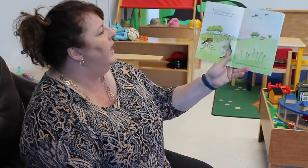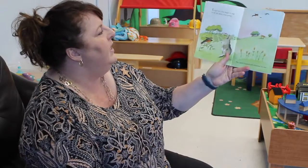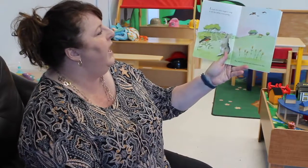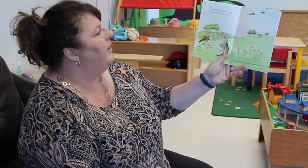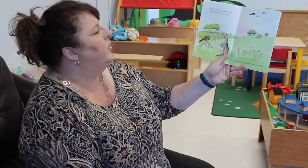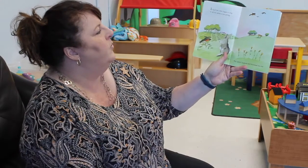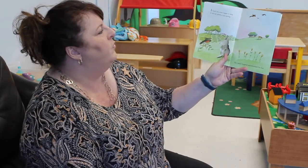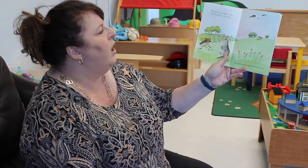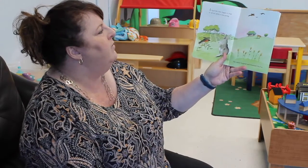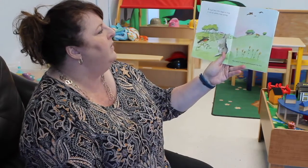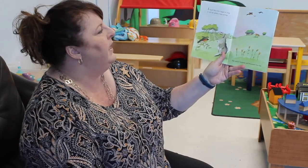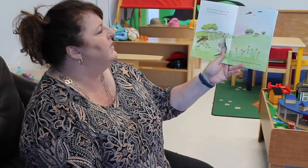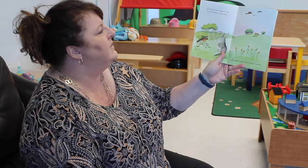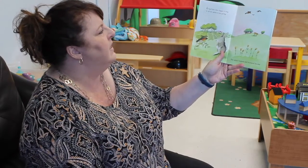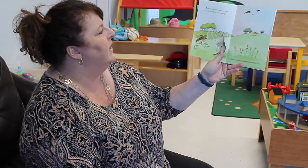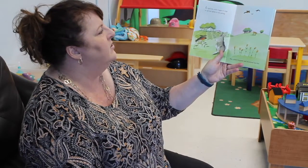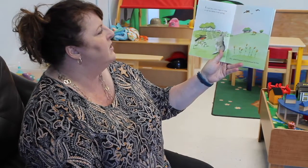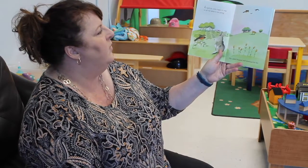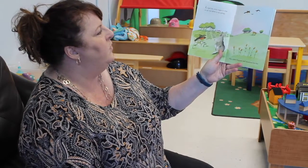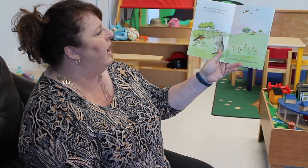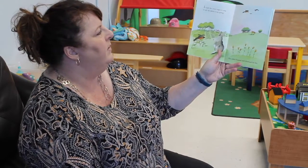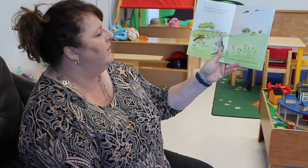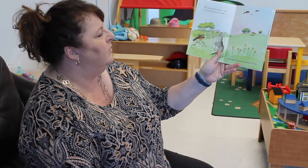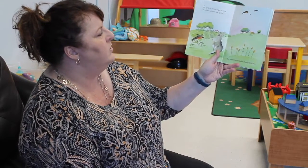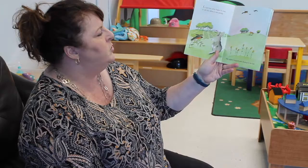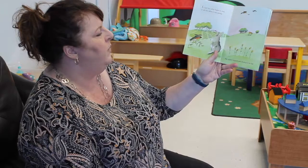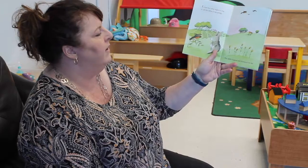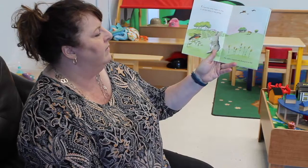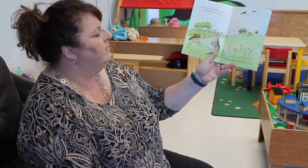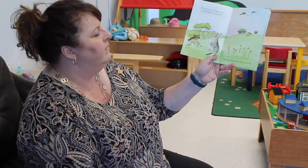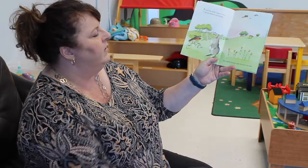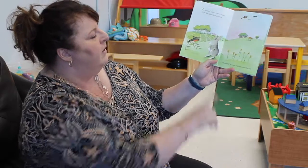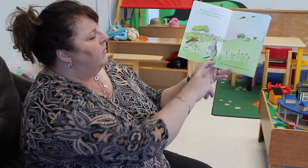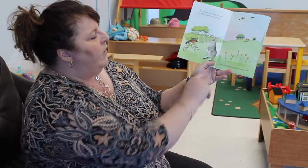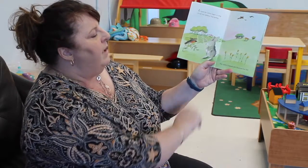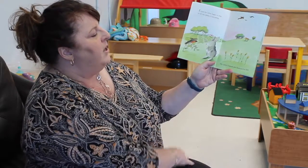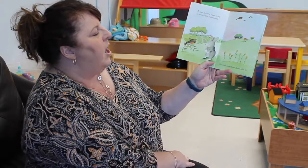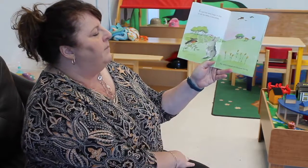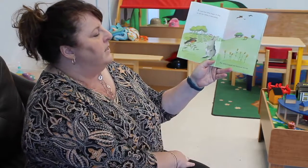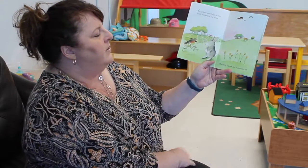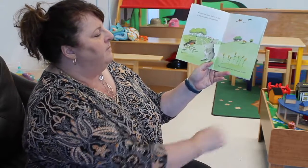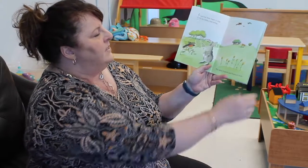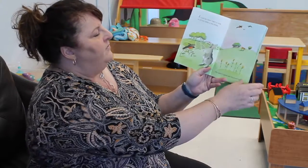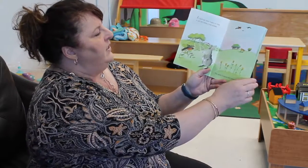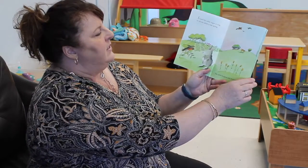In April, the robin began to sing to tell the rabbit it was spring. The rabbit hopped and thumped his feet.